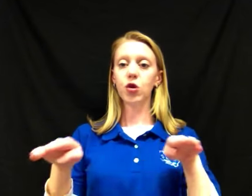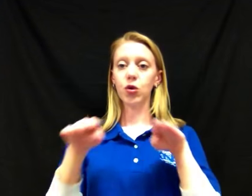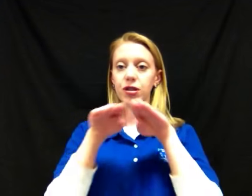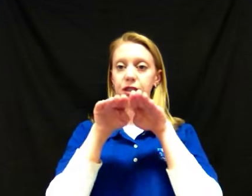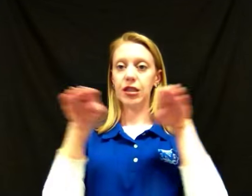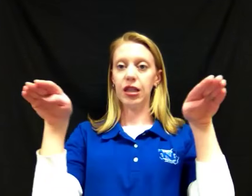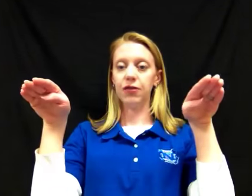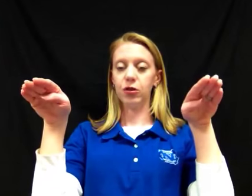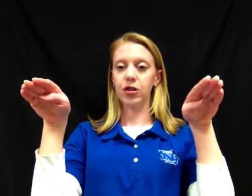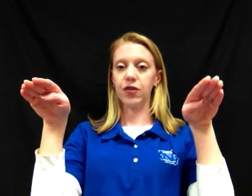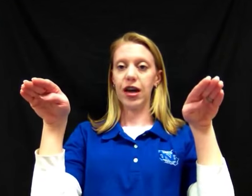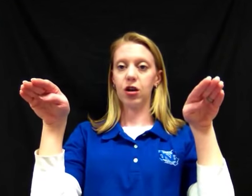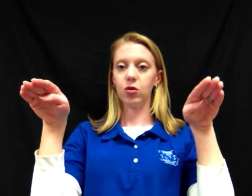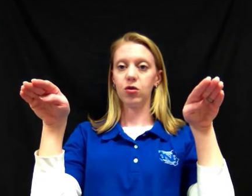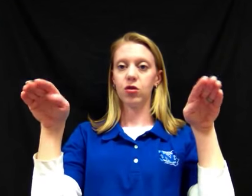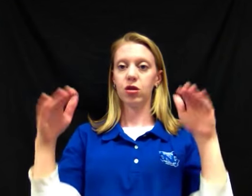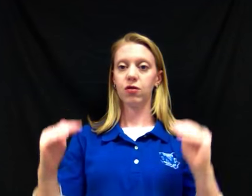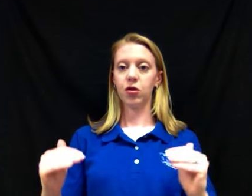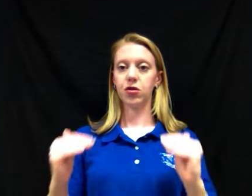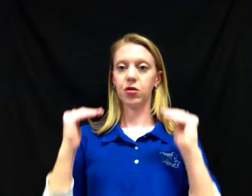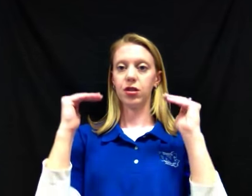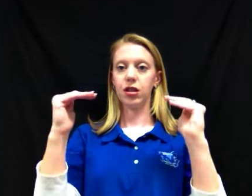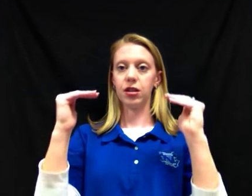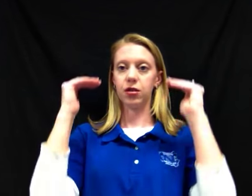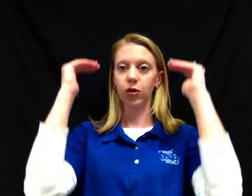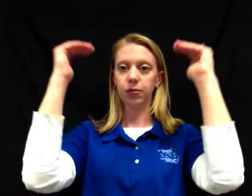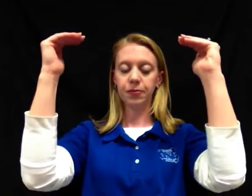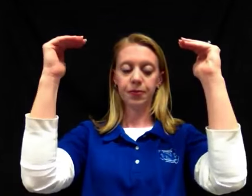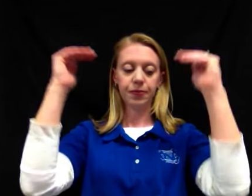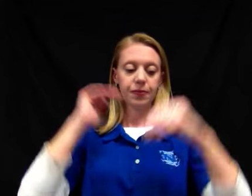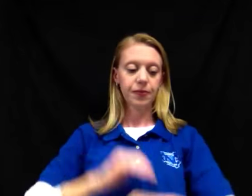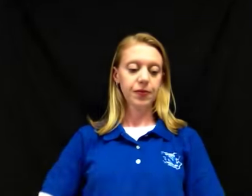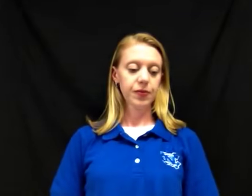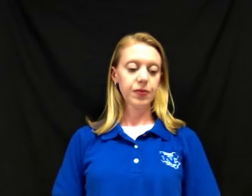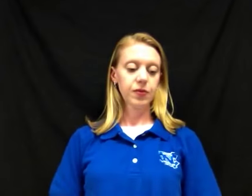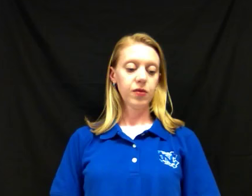Floors and levels of a house. Also seen this one.